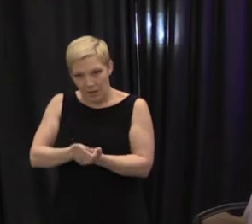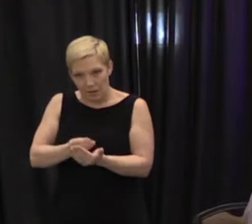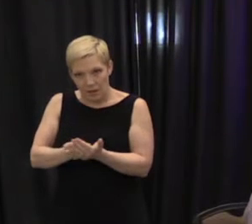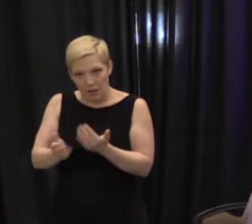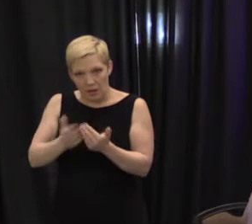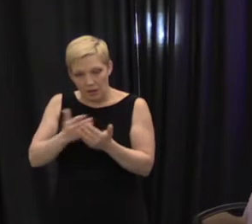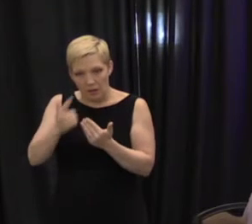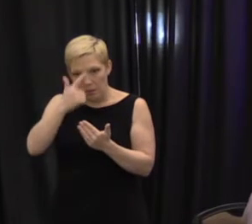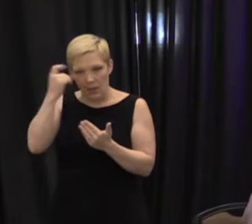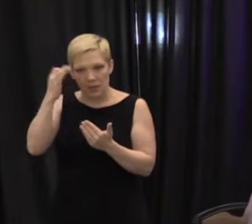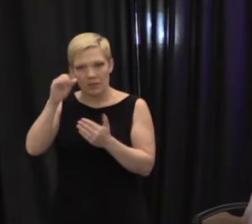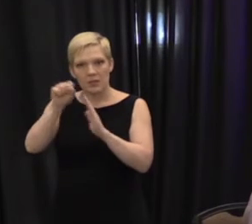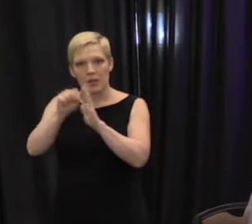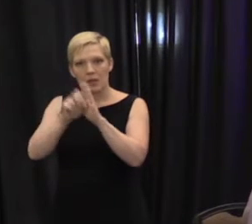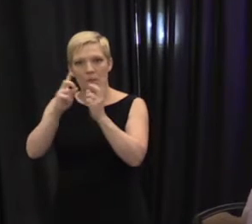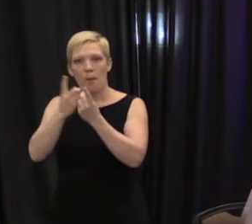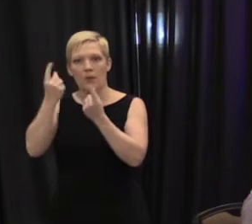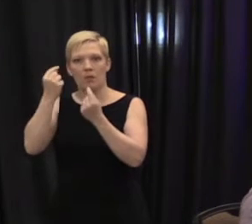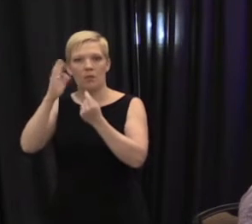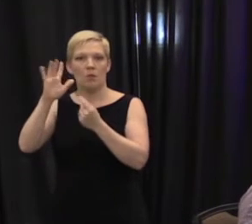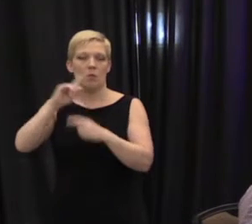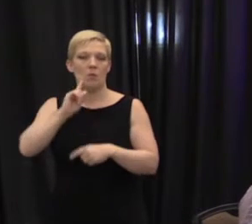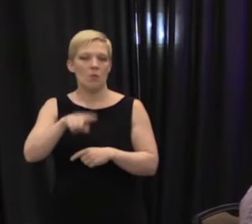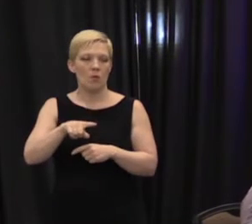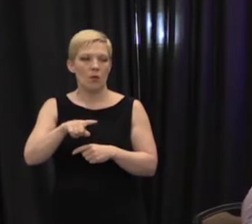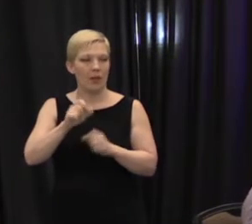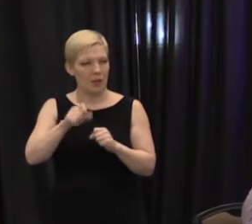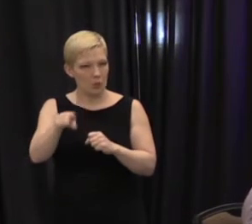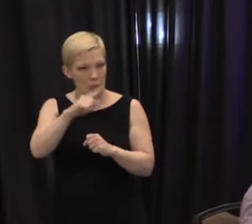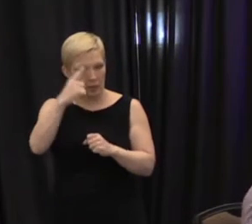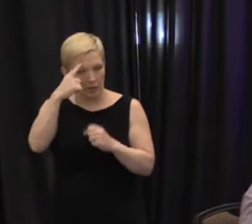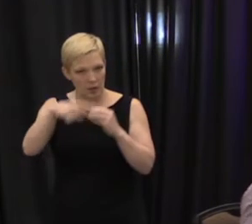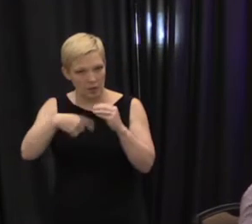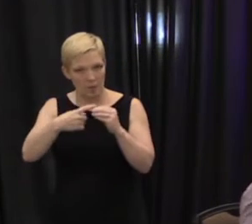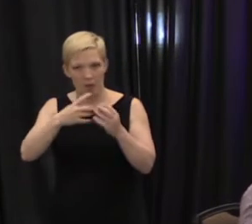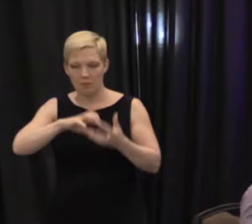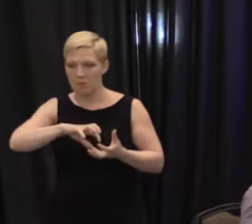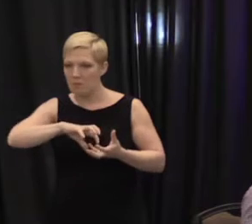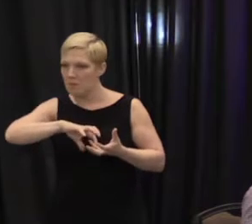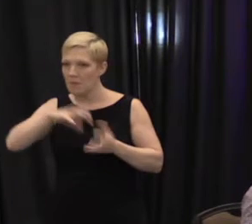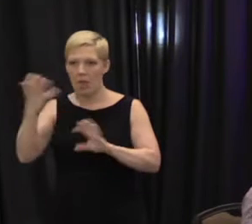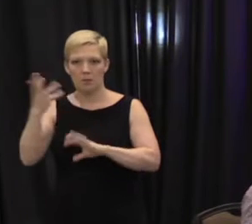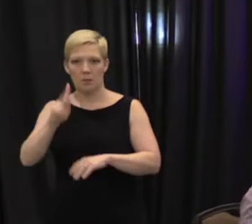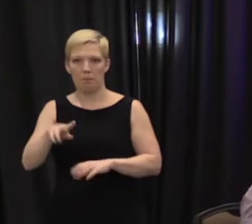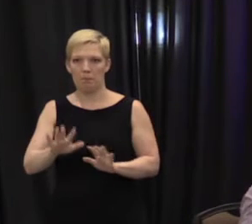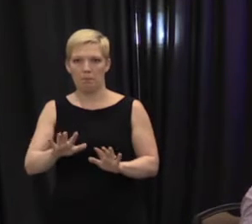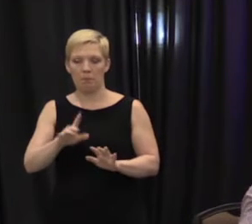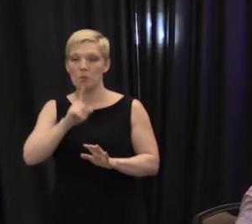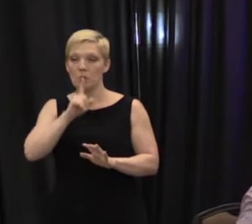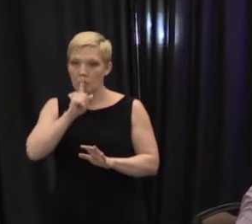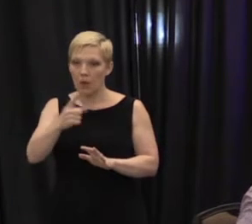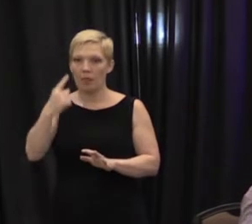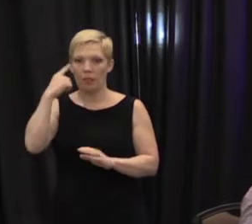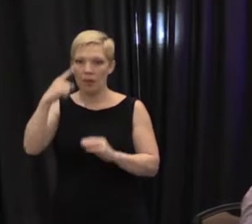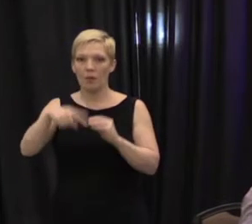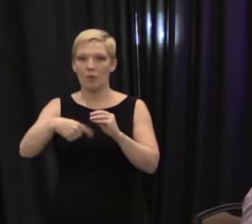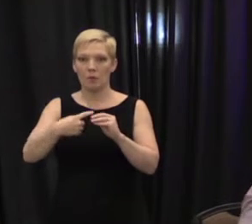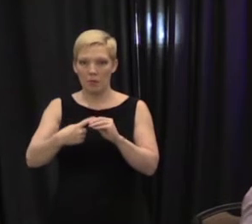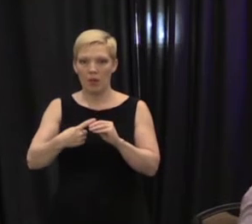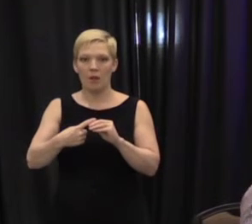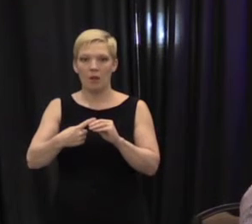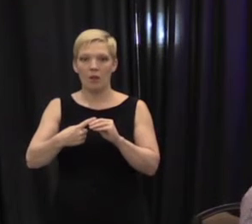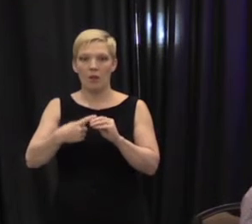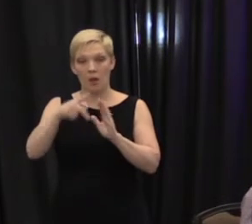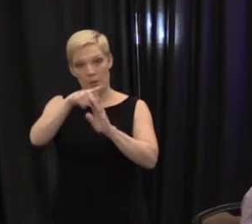with USAID or the State Department. And so when you think about just how messed up that is, when you really think about the fact that